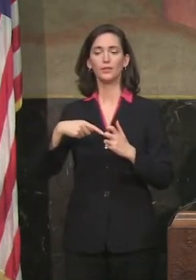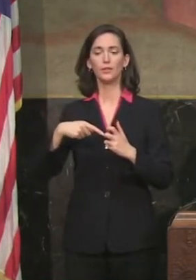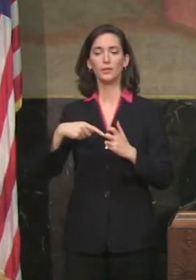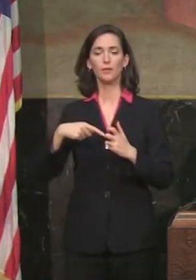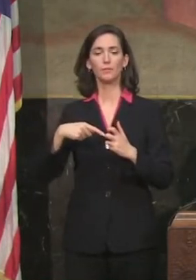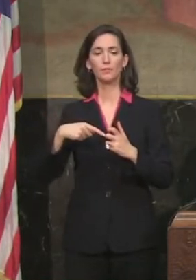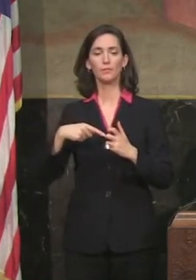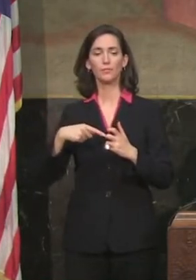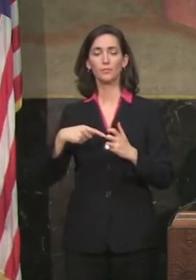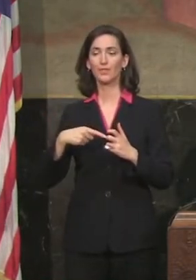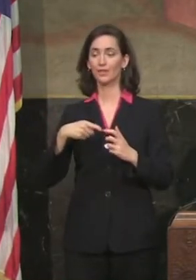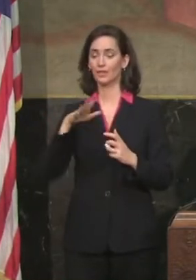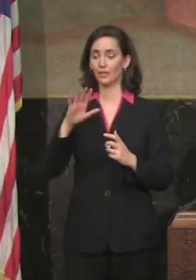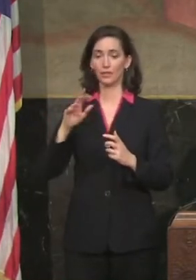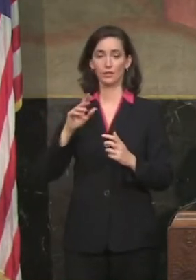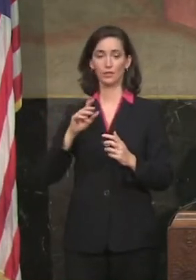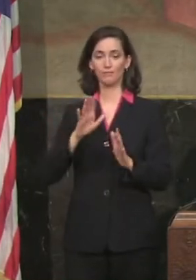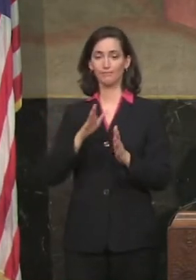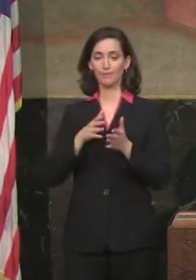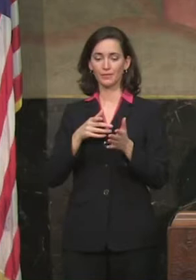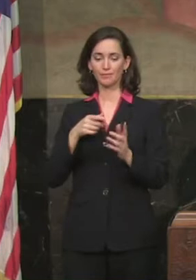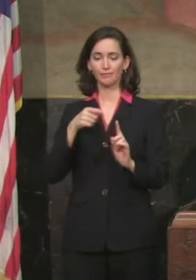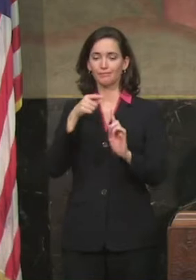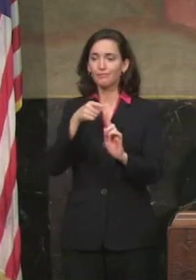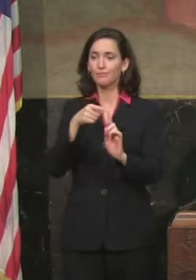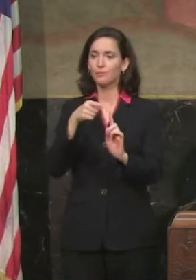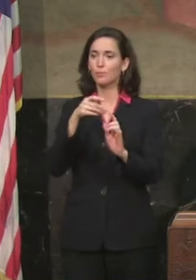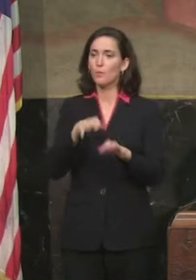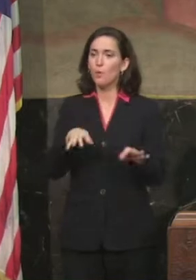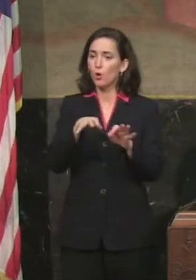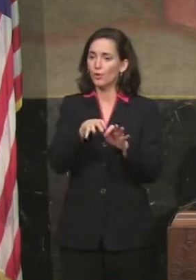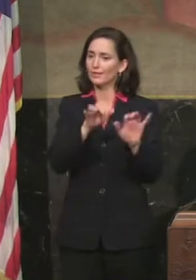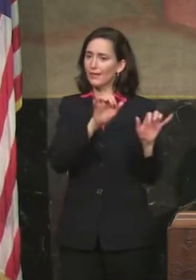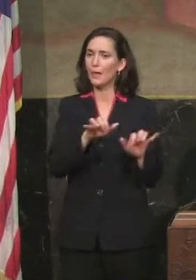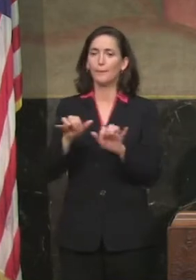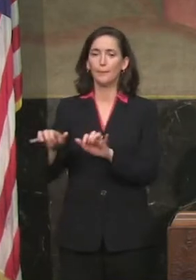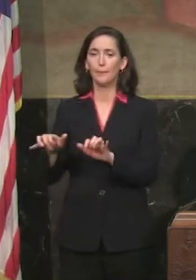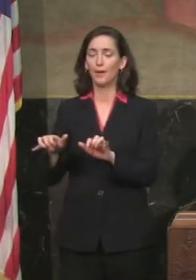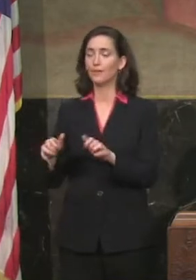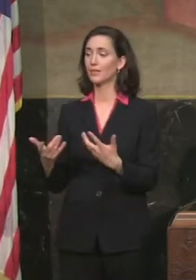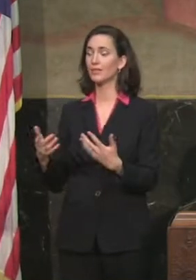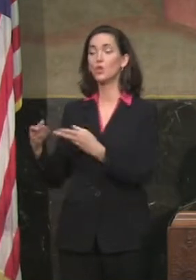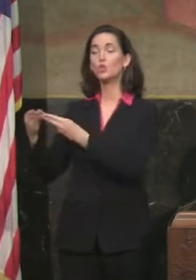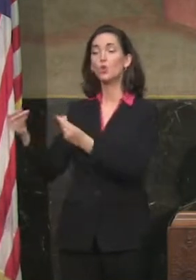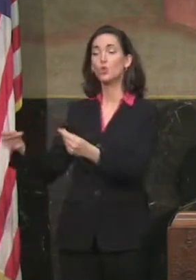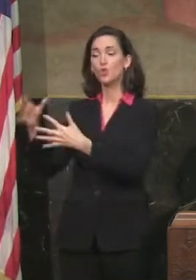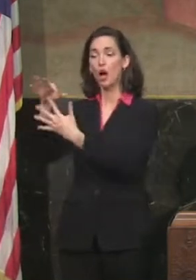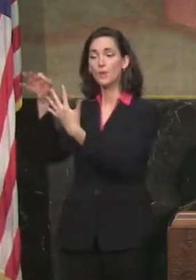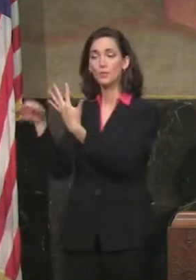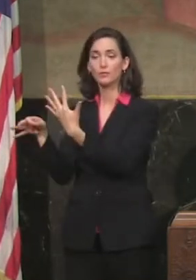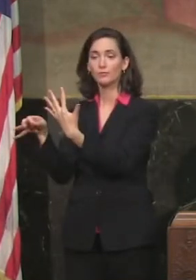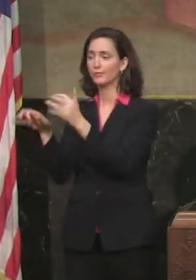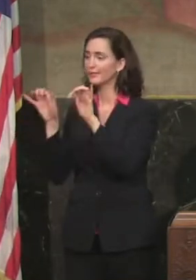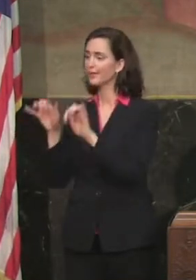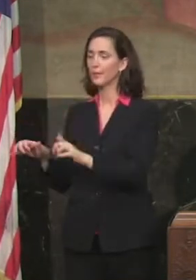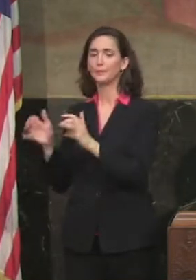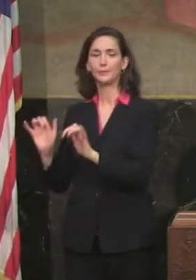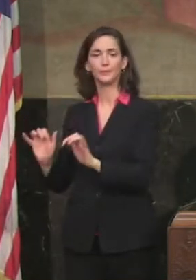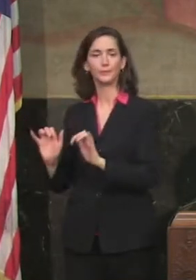aren't any different. The solutions from which we have to choose, they're not any different. The options before us are not any